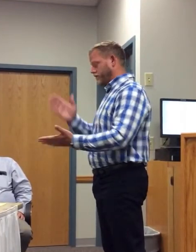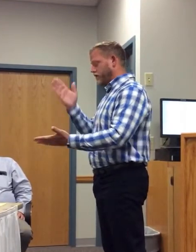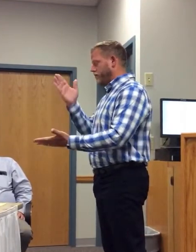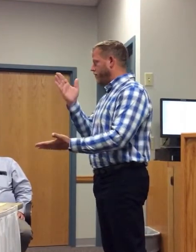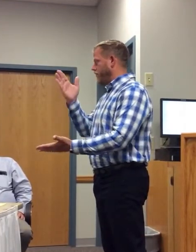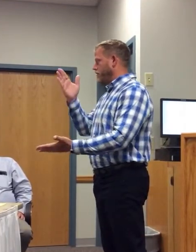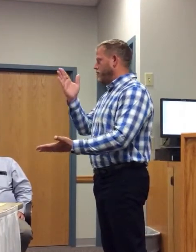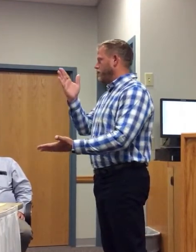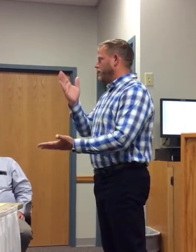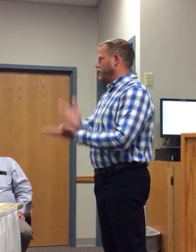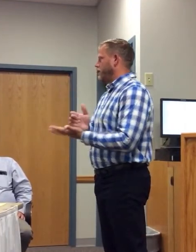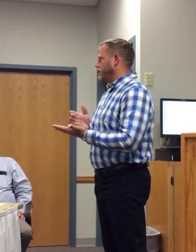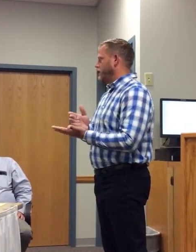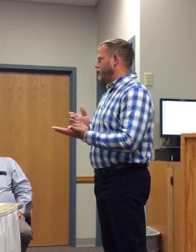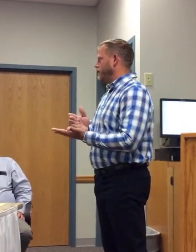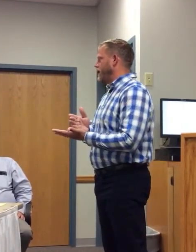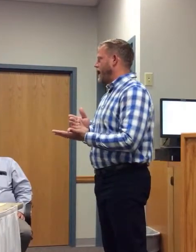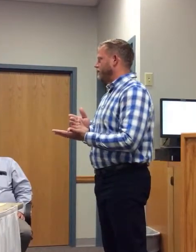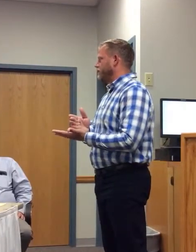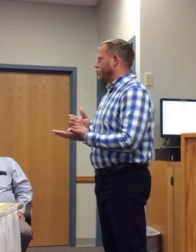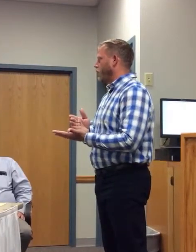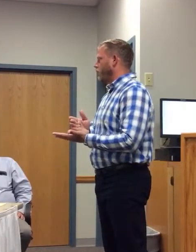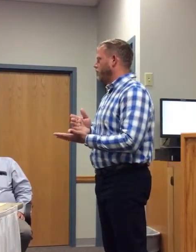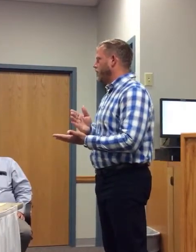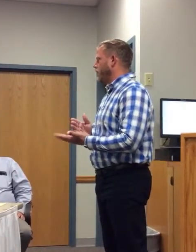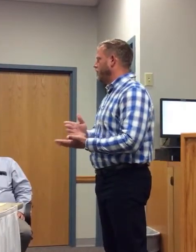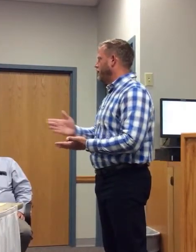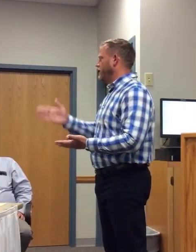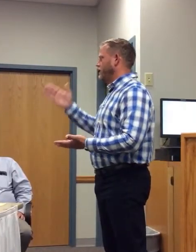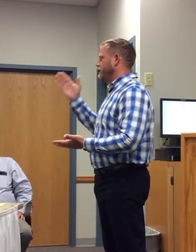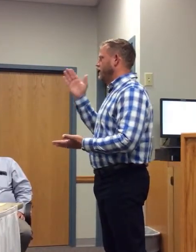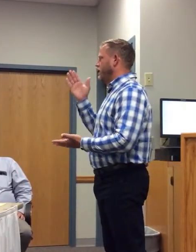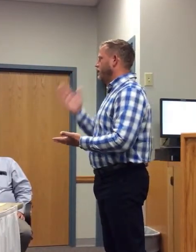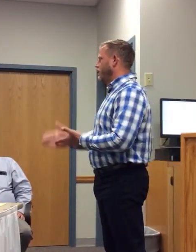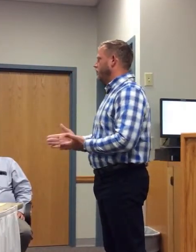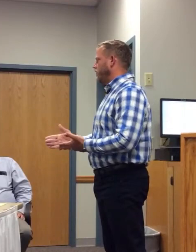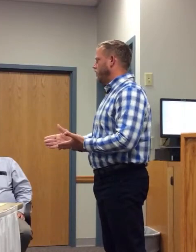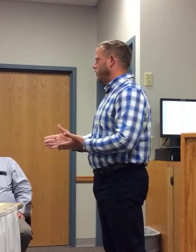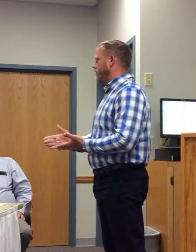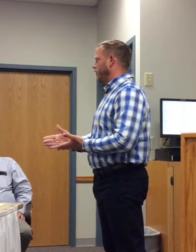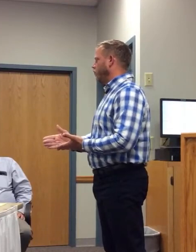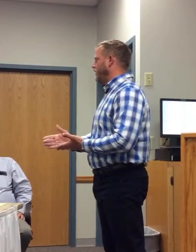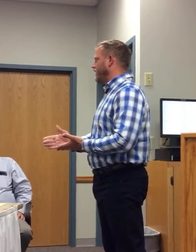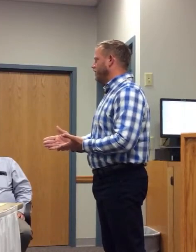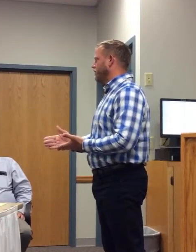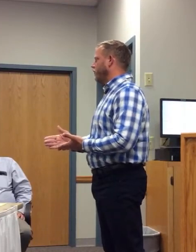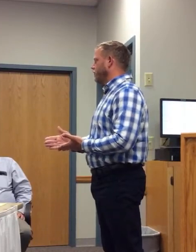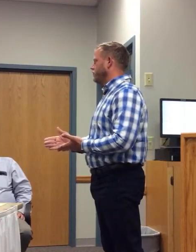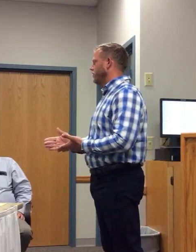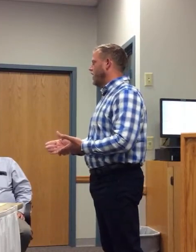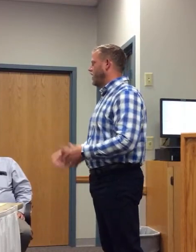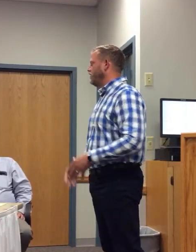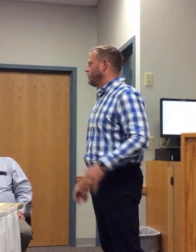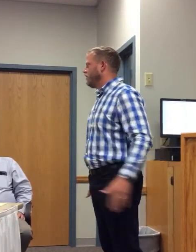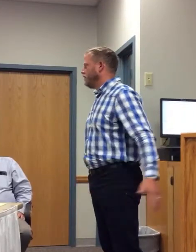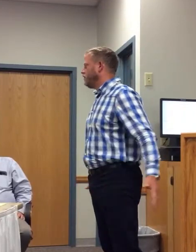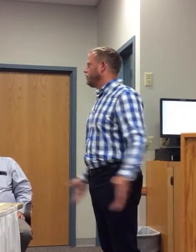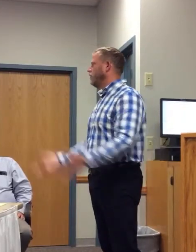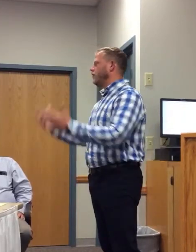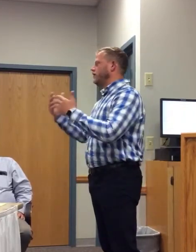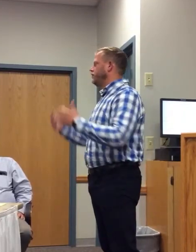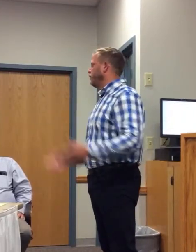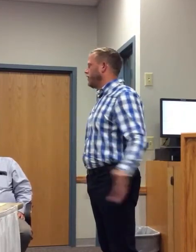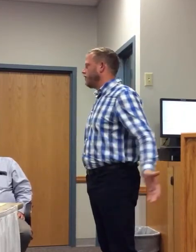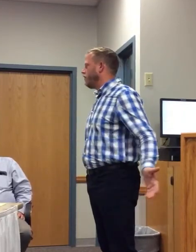can base from the day after Memorial Day until the week after 4th of July,